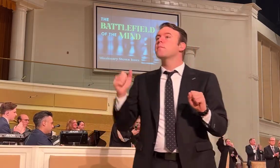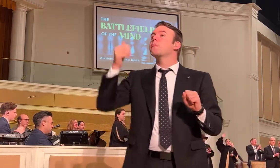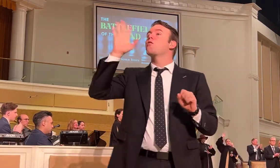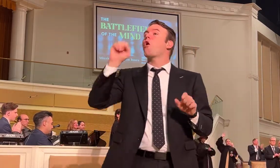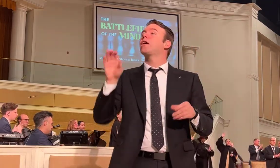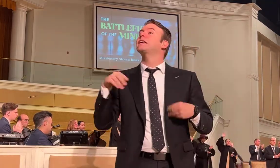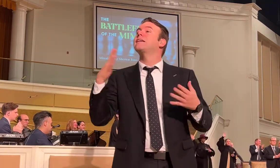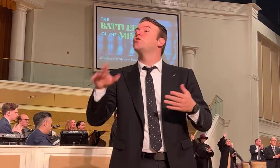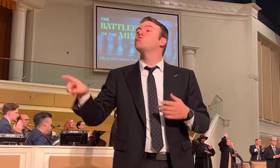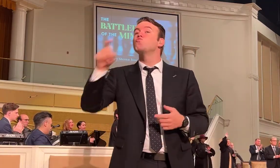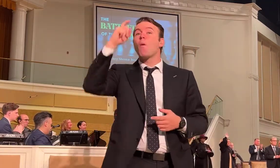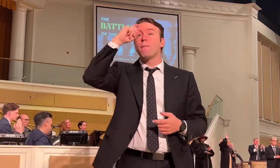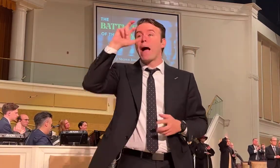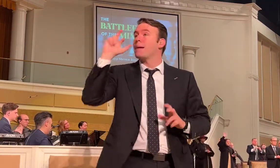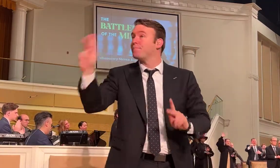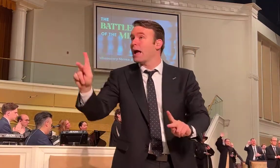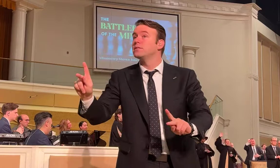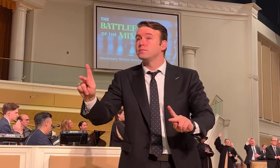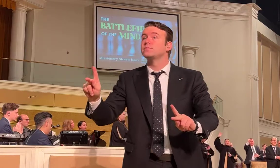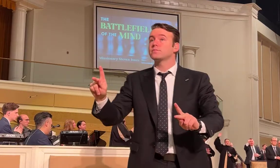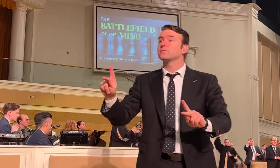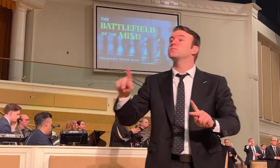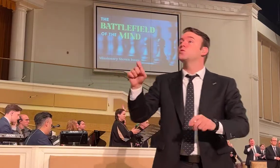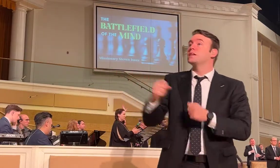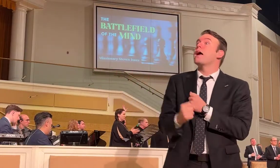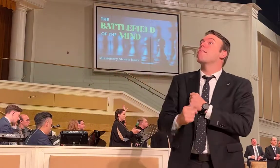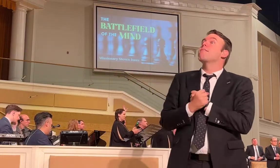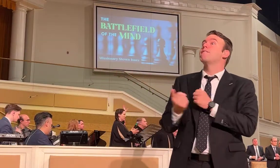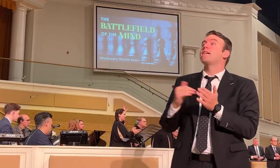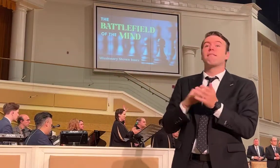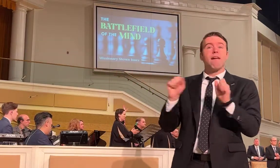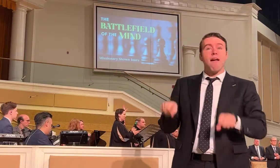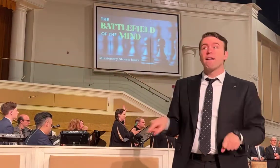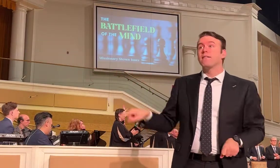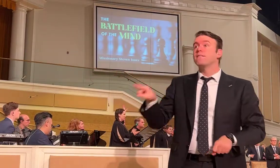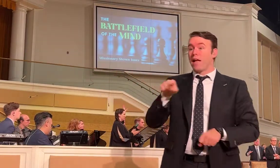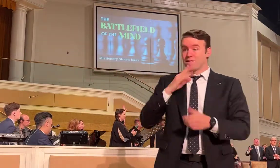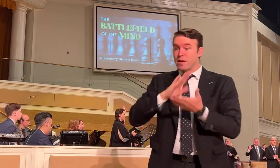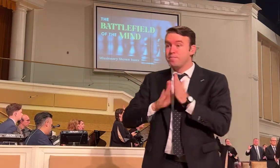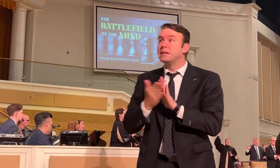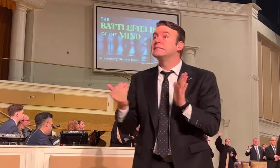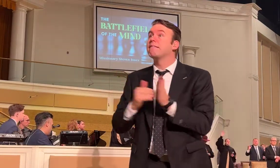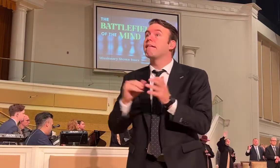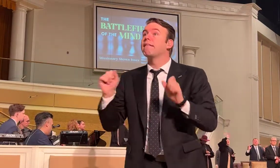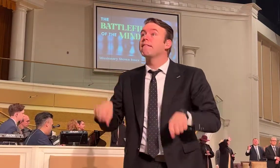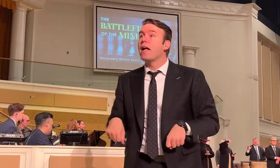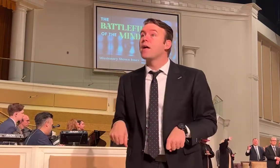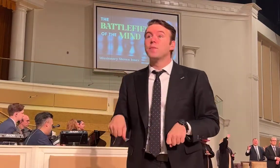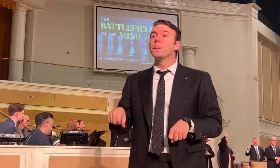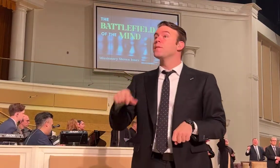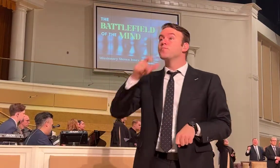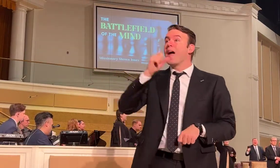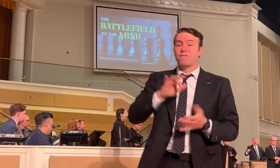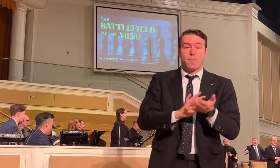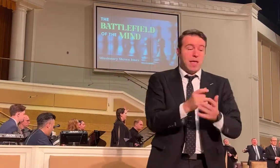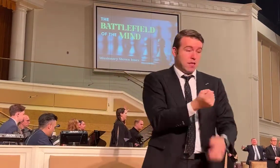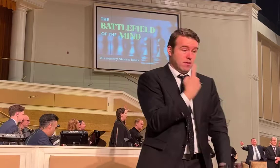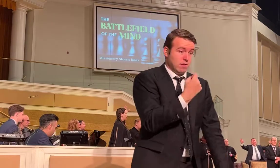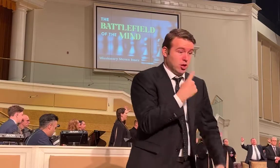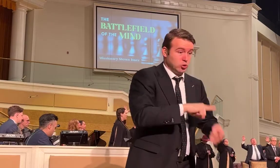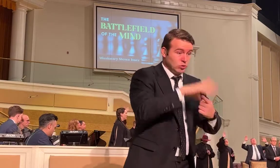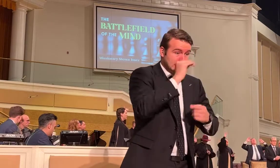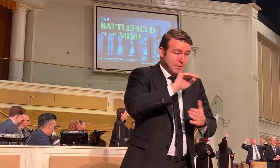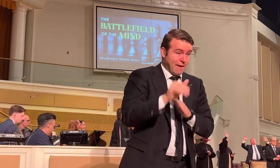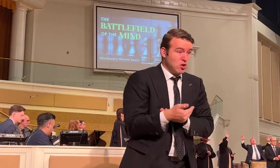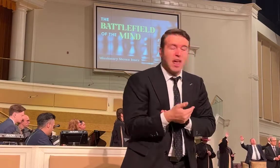God is giving you a mind back. You can love again. You can have peace again. You don't have to pop a pill and go to sleep on